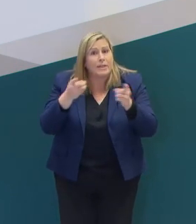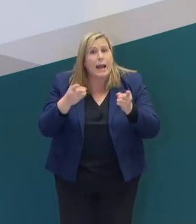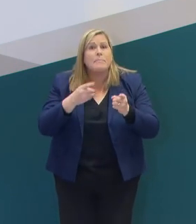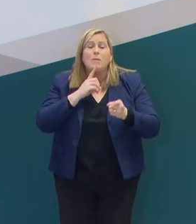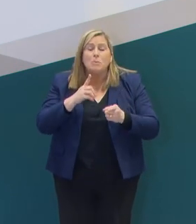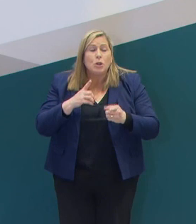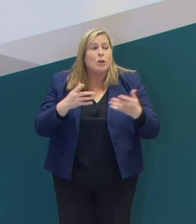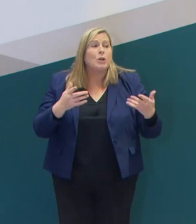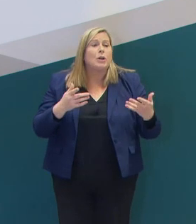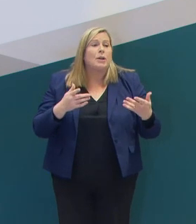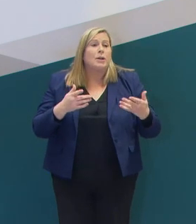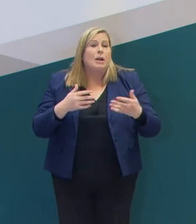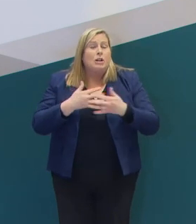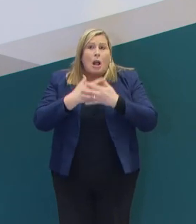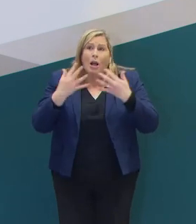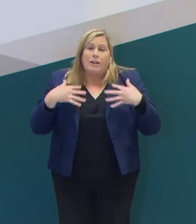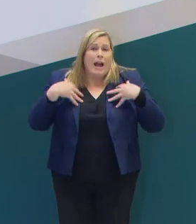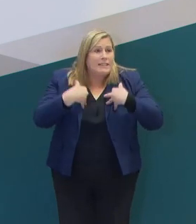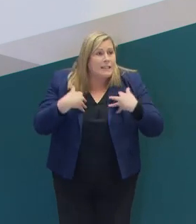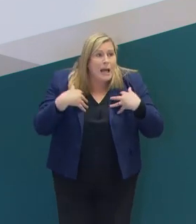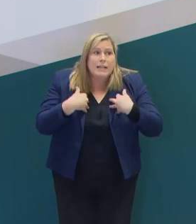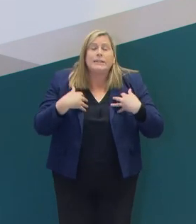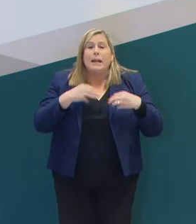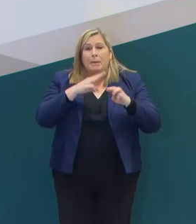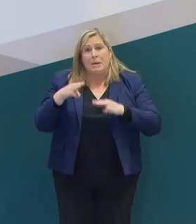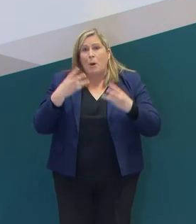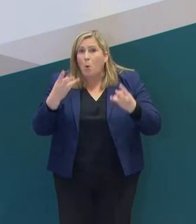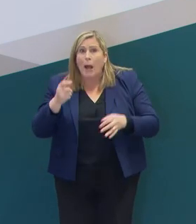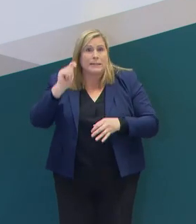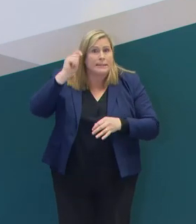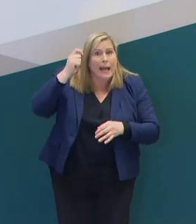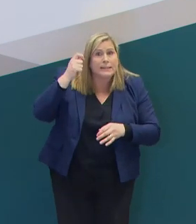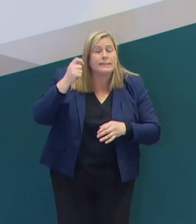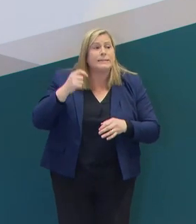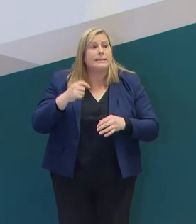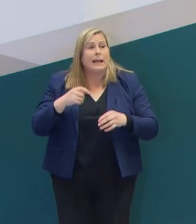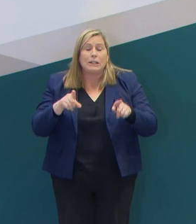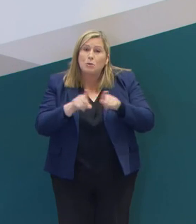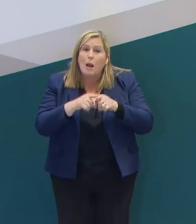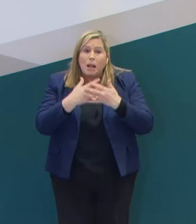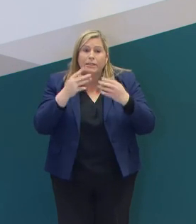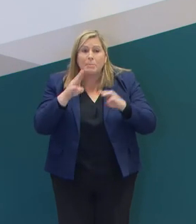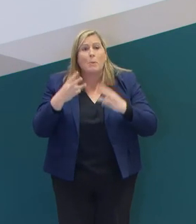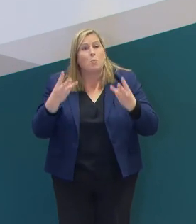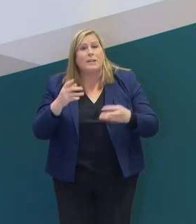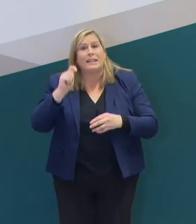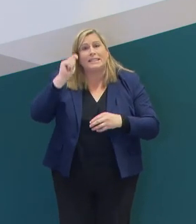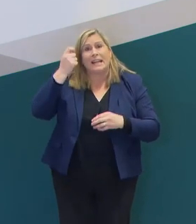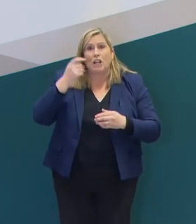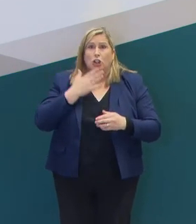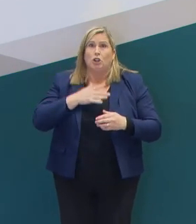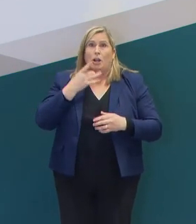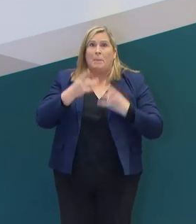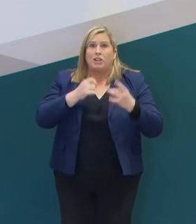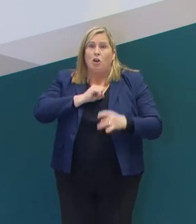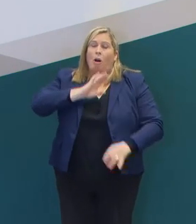both anxiety and a desire on the part of people to get tested, and probably a desire on the part of many people to get a test almost as assurance that they don't